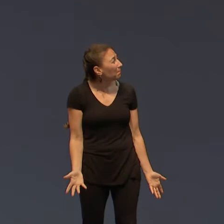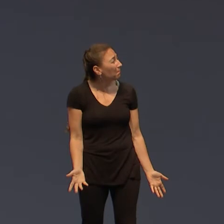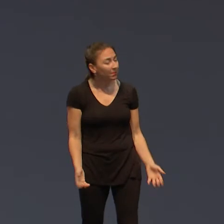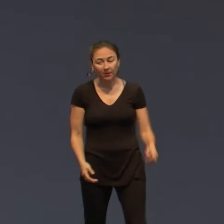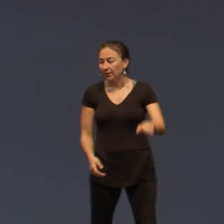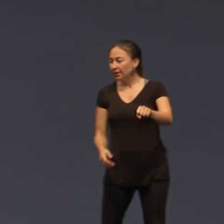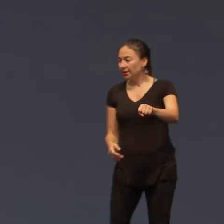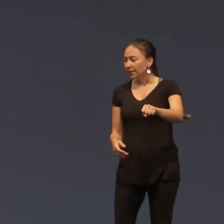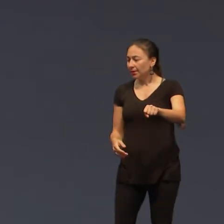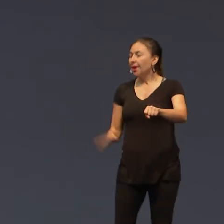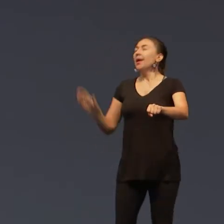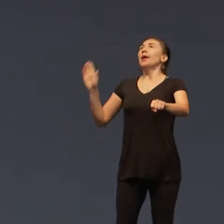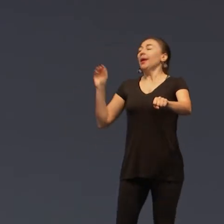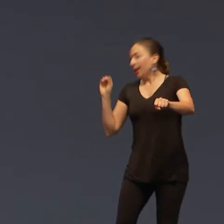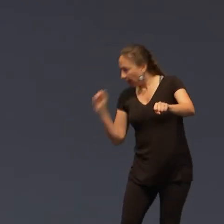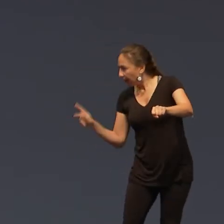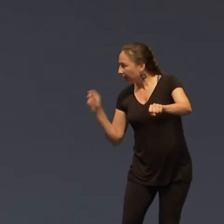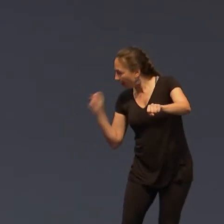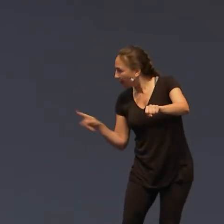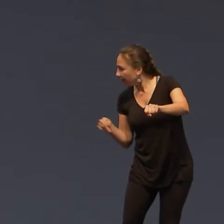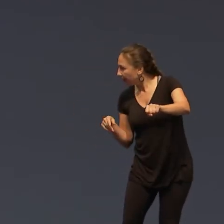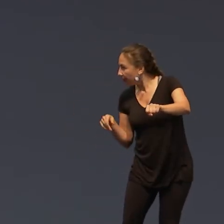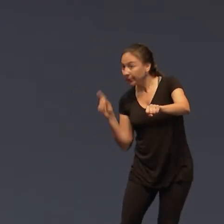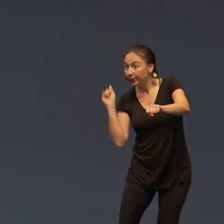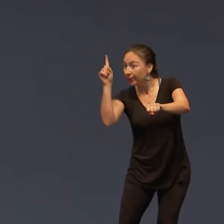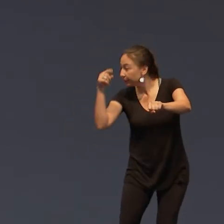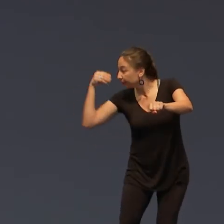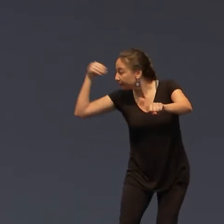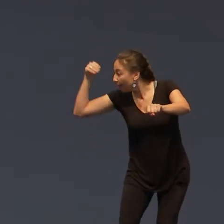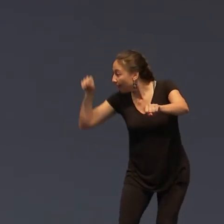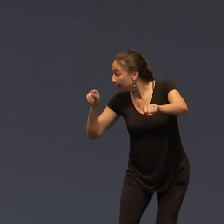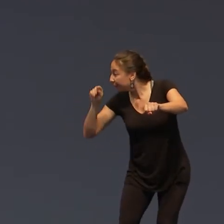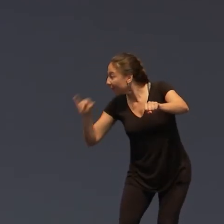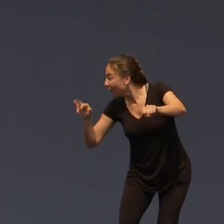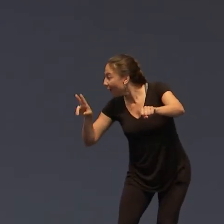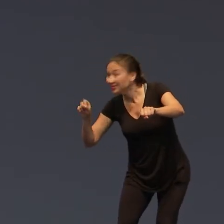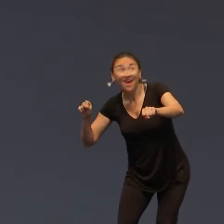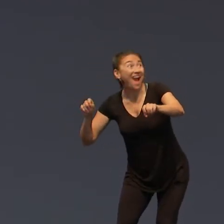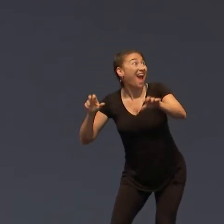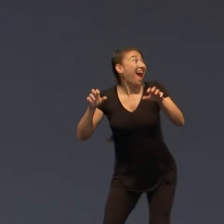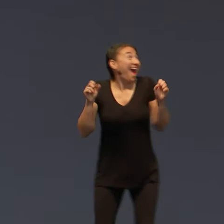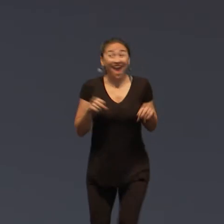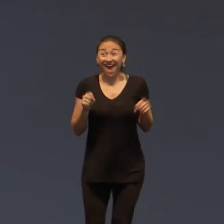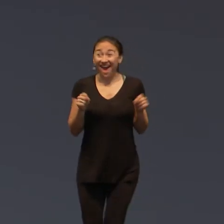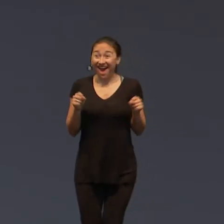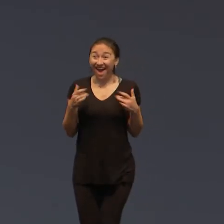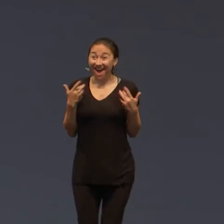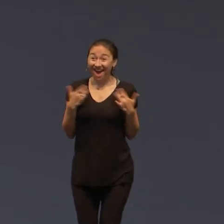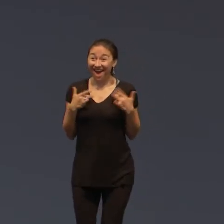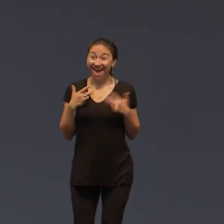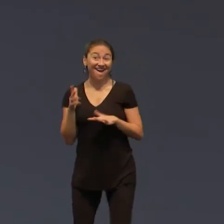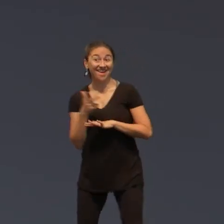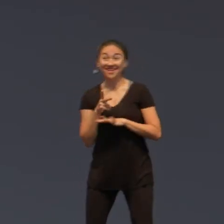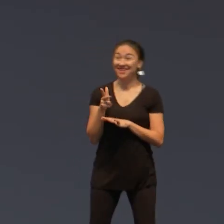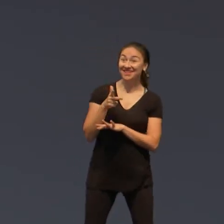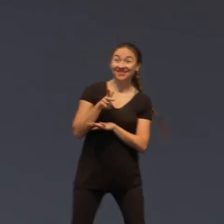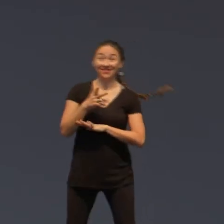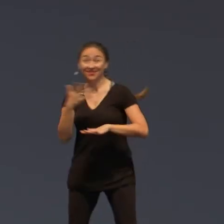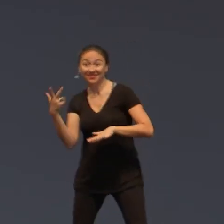look like Barbie. I want to have my own Barbie. Oh, okay. We'll go to Toys R Us.